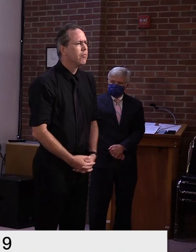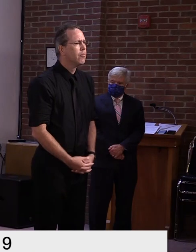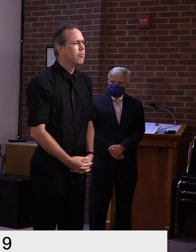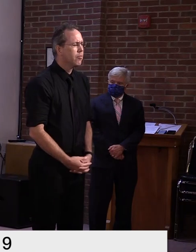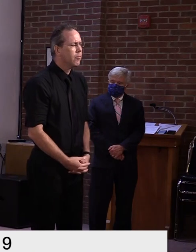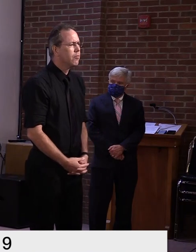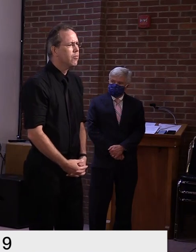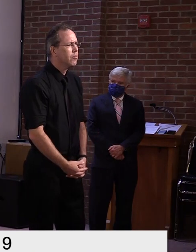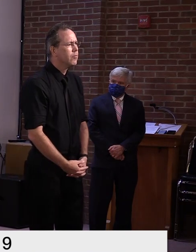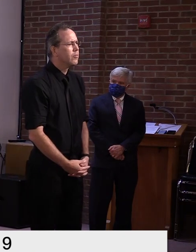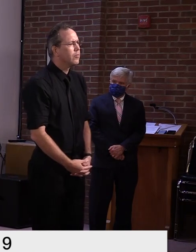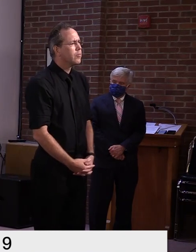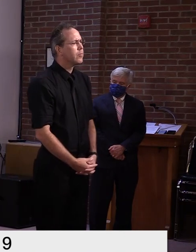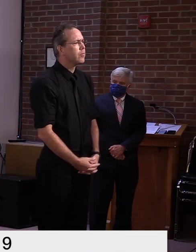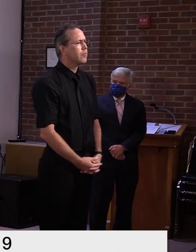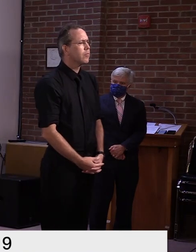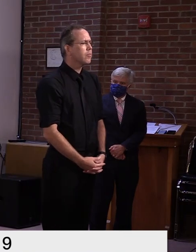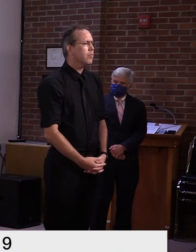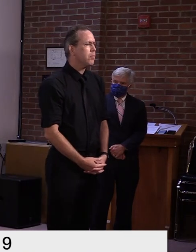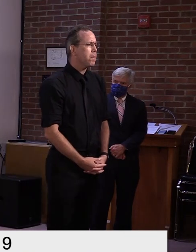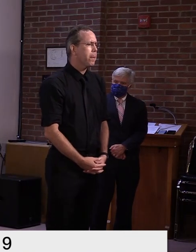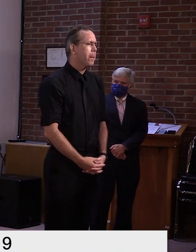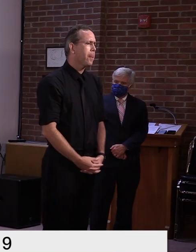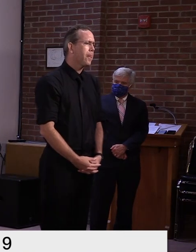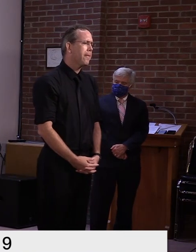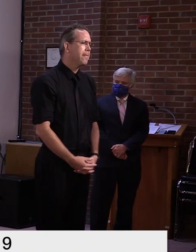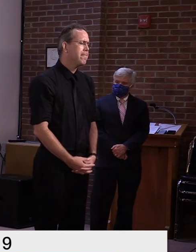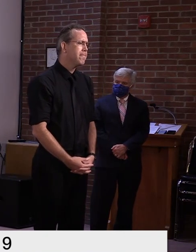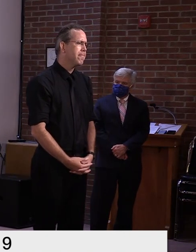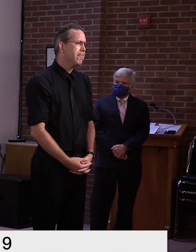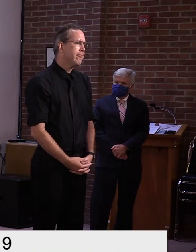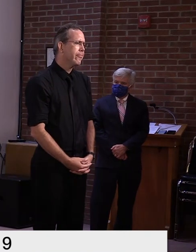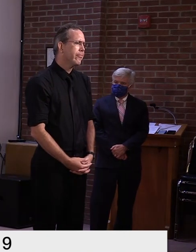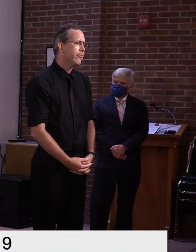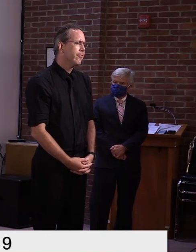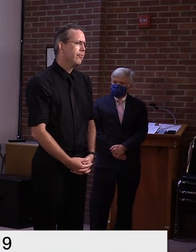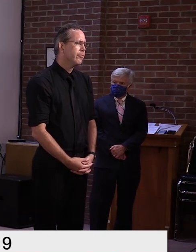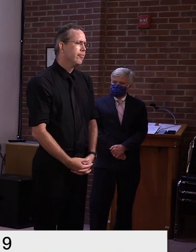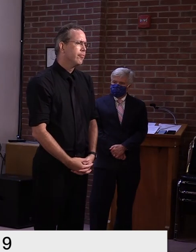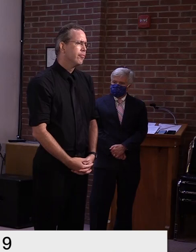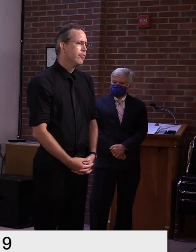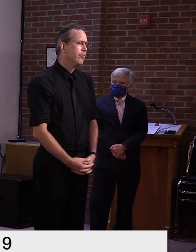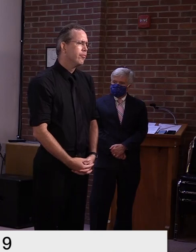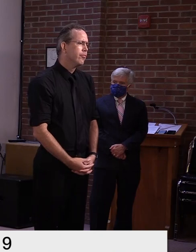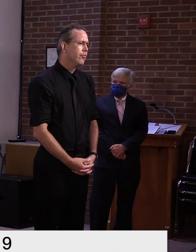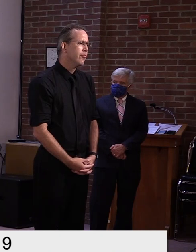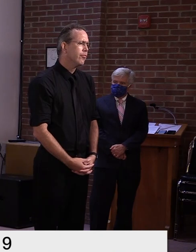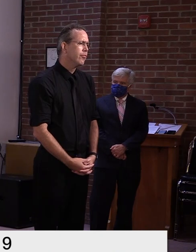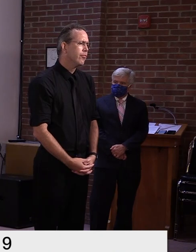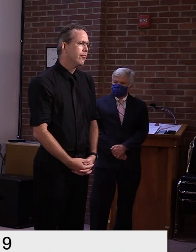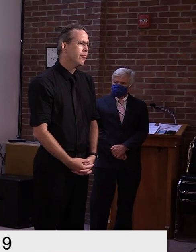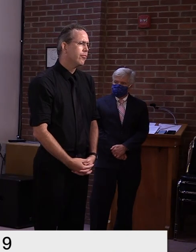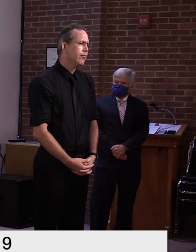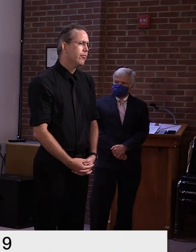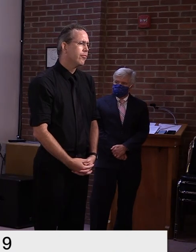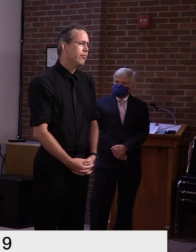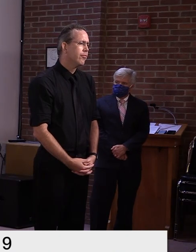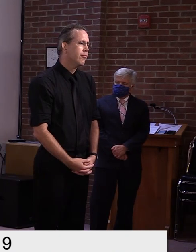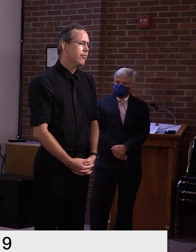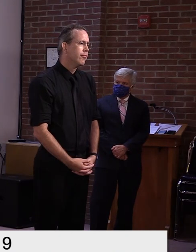protocols, does that cause you any concern that perhaps other states that might not be as diligent as